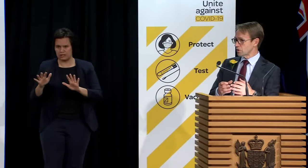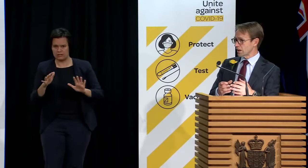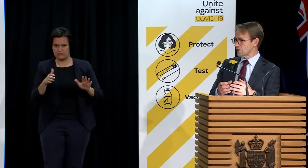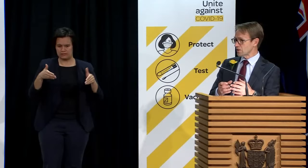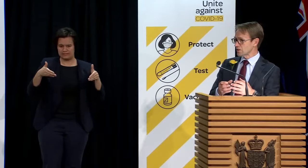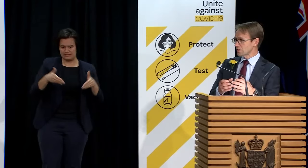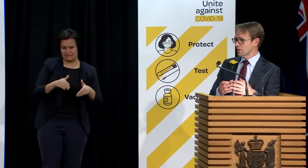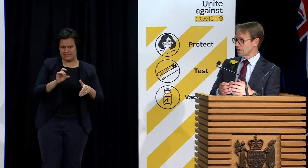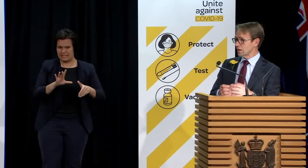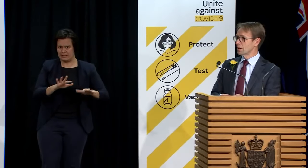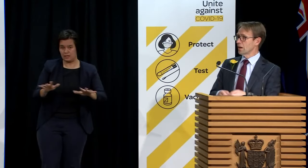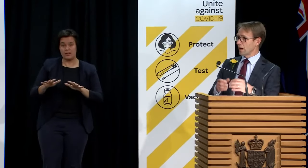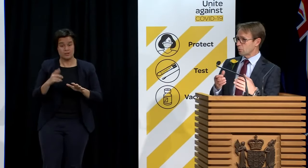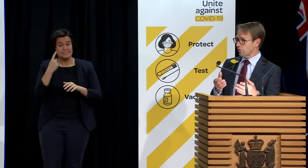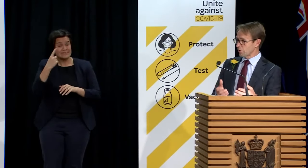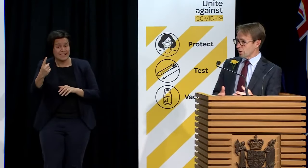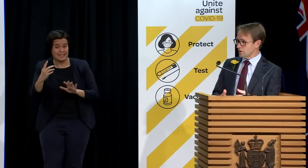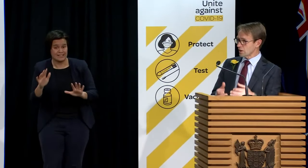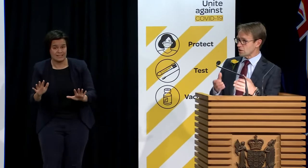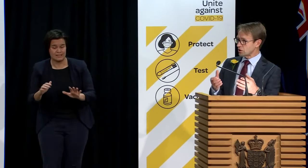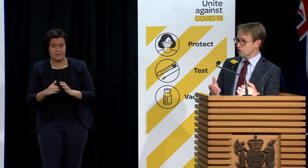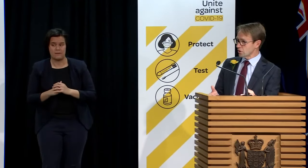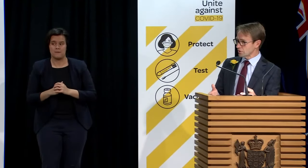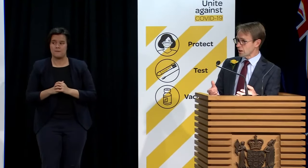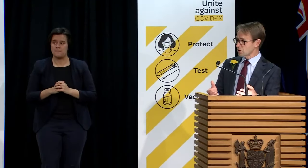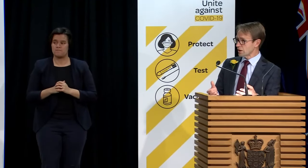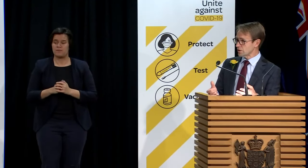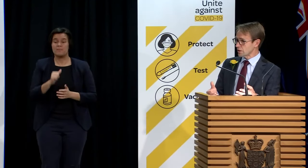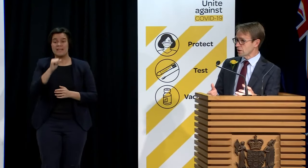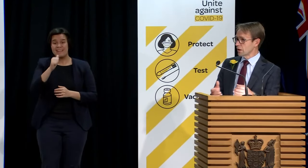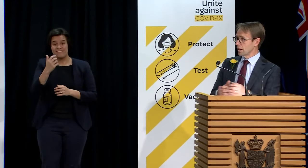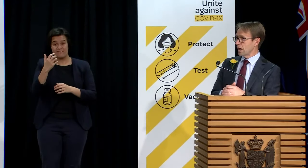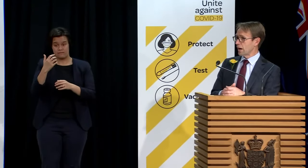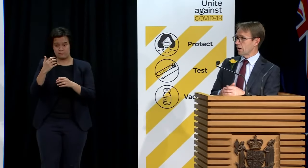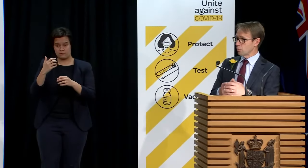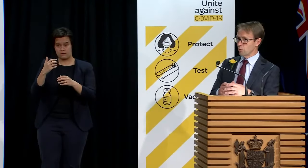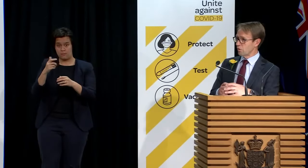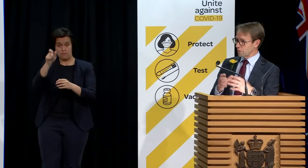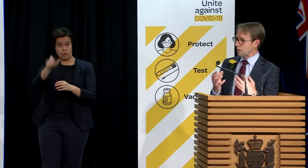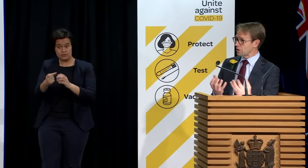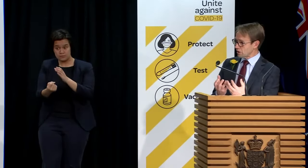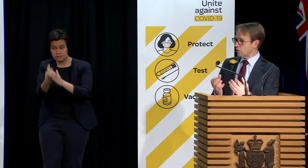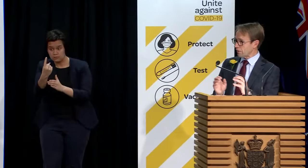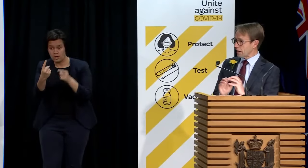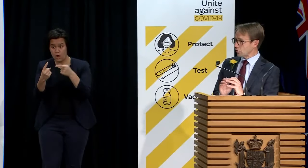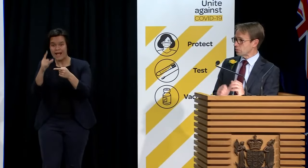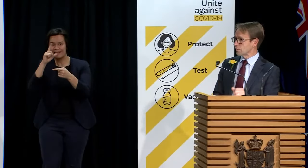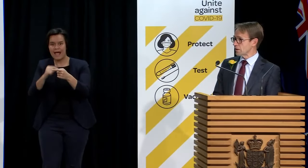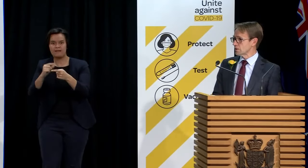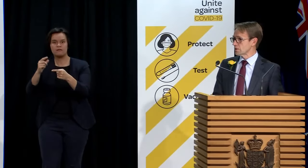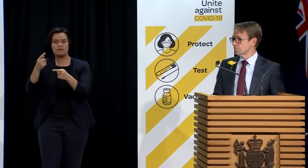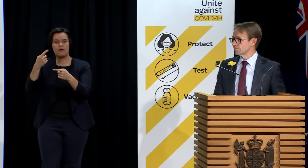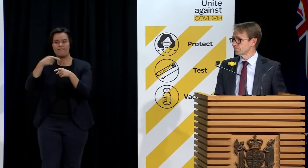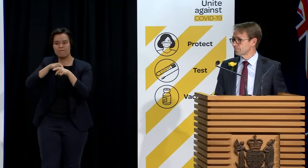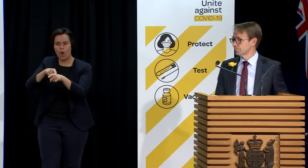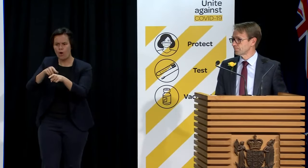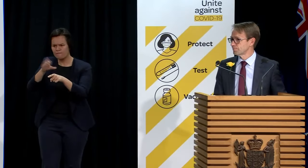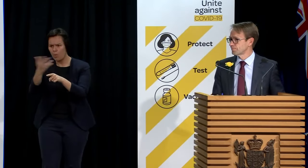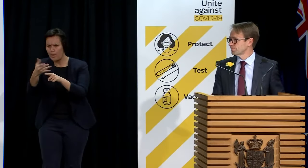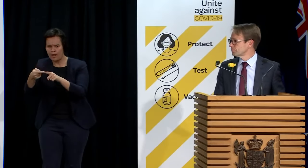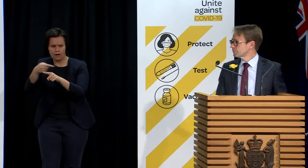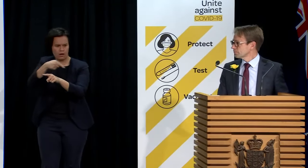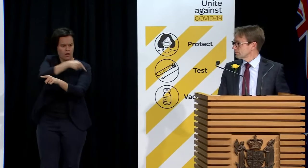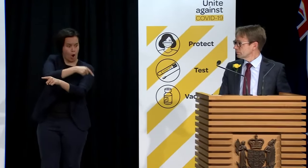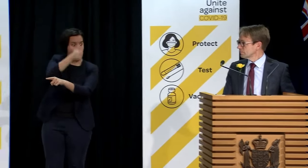1 or 2 cases there and with the isolation and contact tracing, we've been able to get around that group of cases. Yeah, I think it's